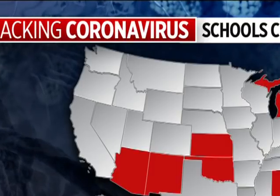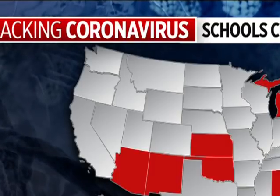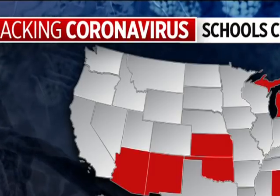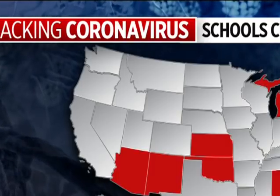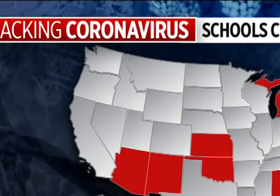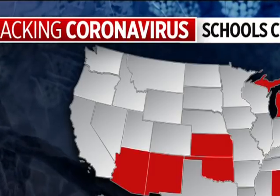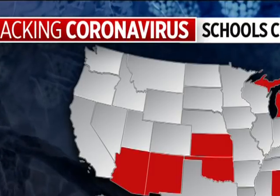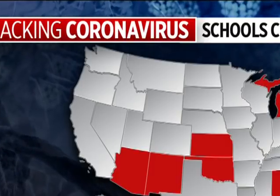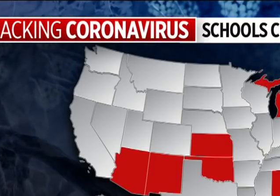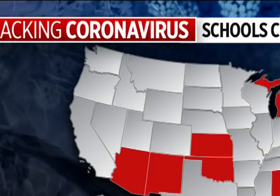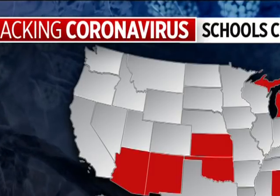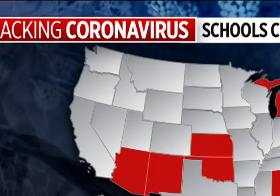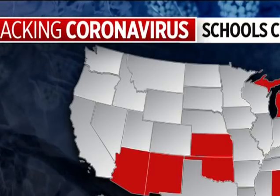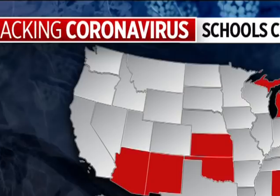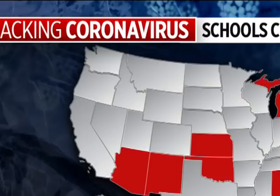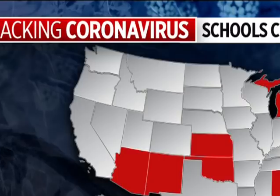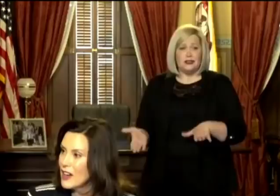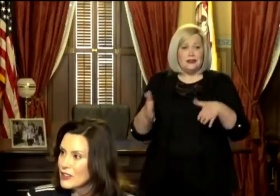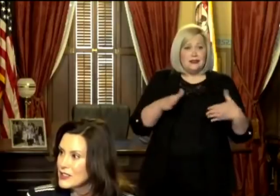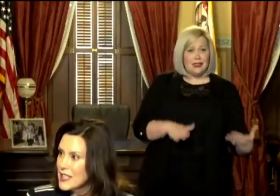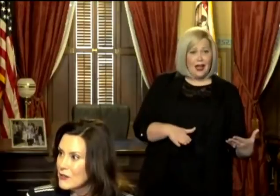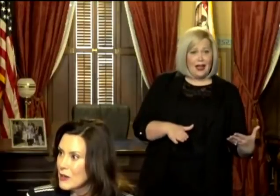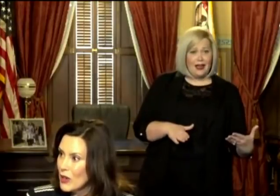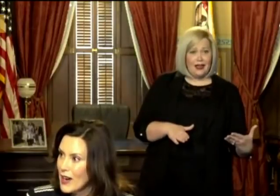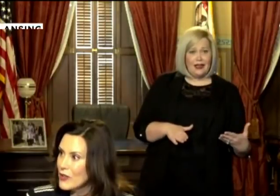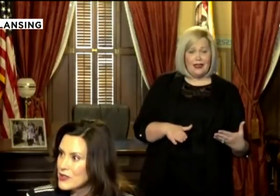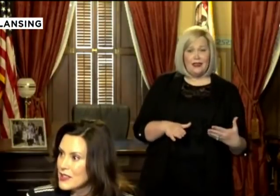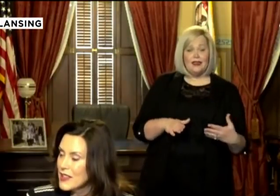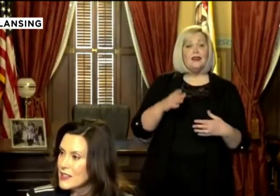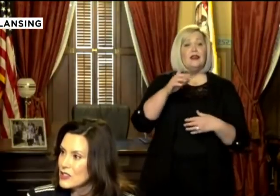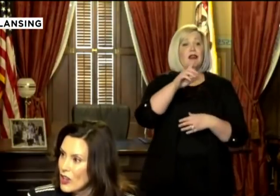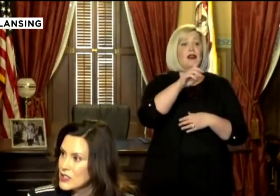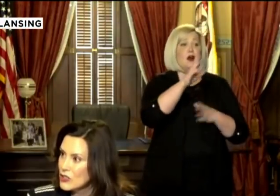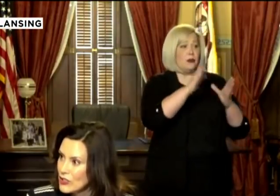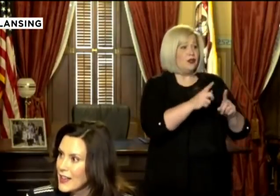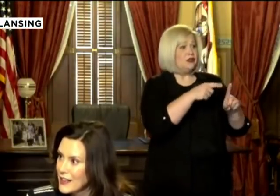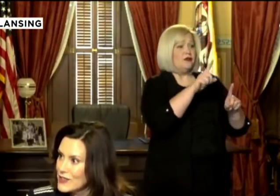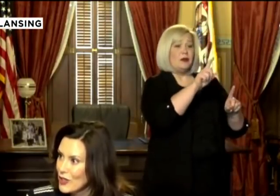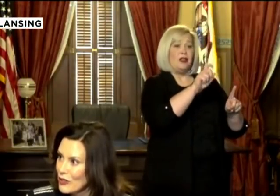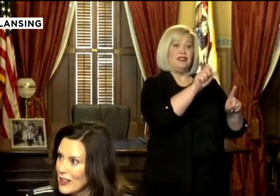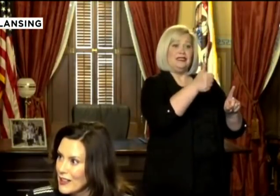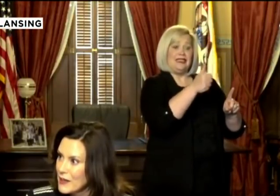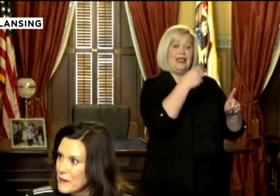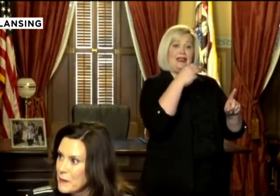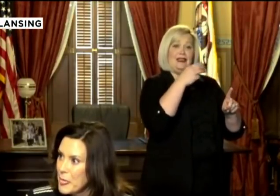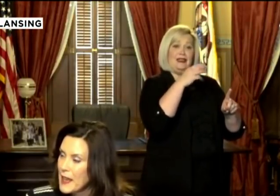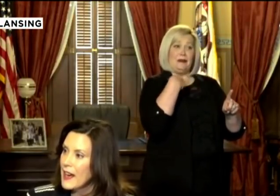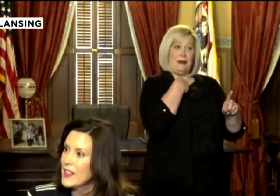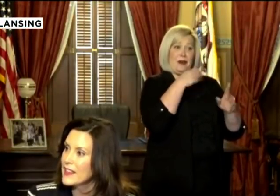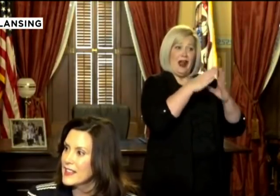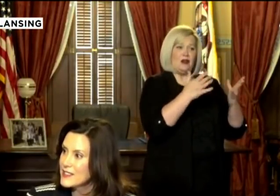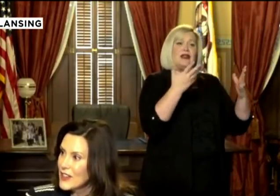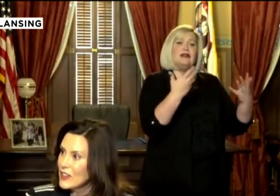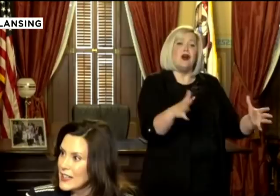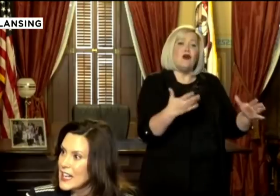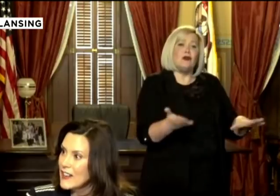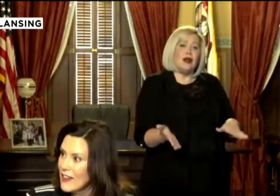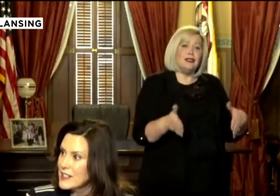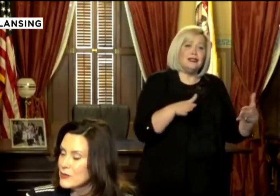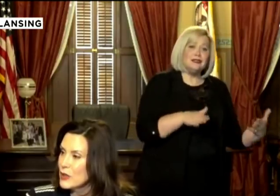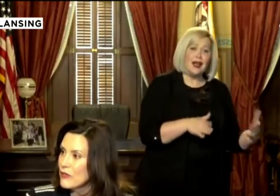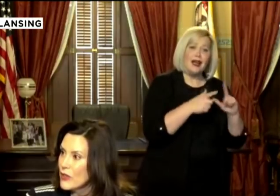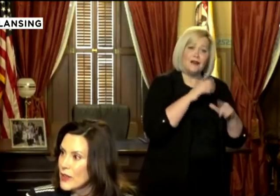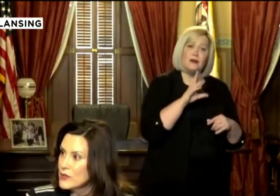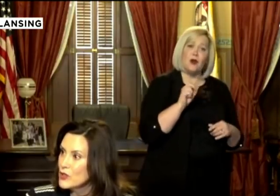suspected COVID-19. A person of the 110-member House has lost their lives already. I think that it's